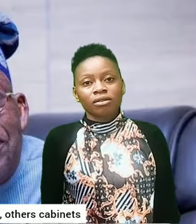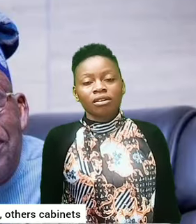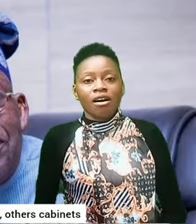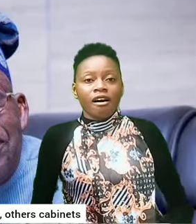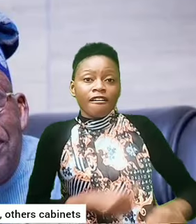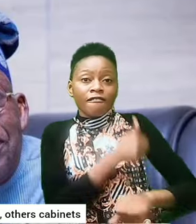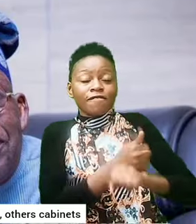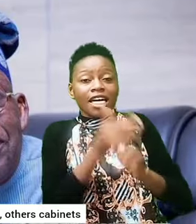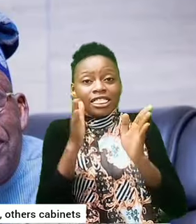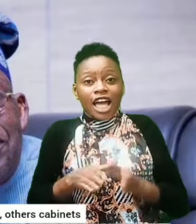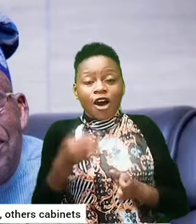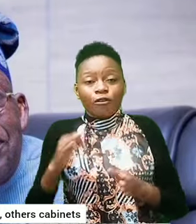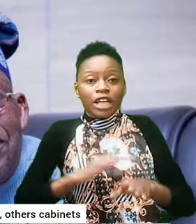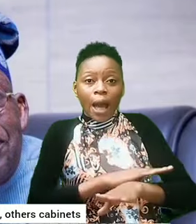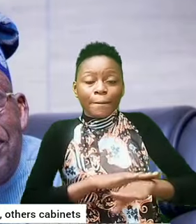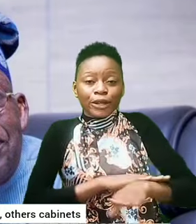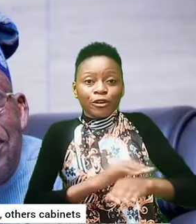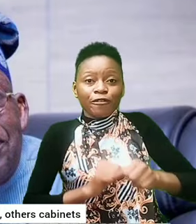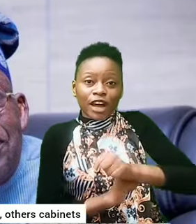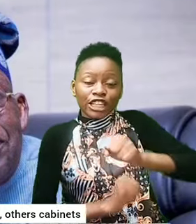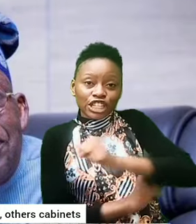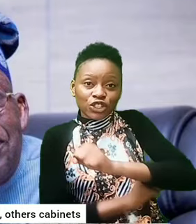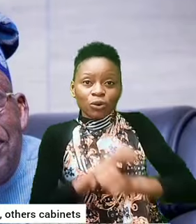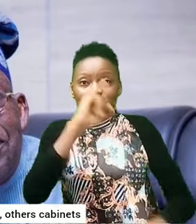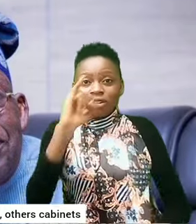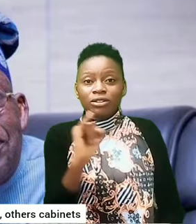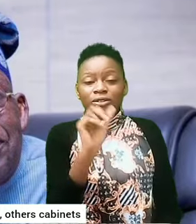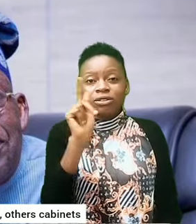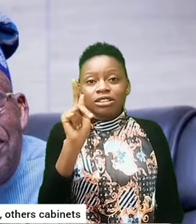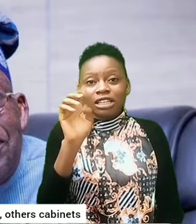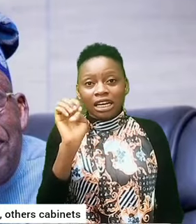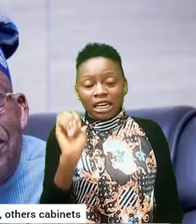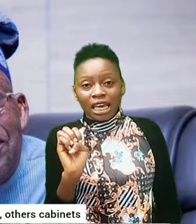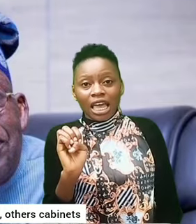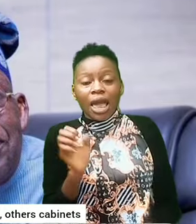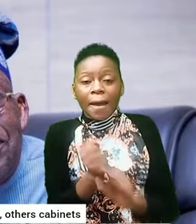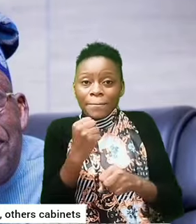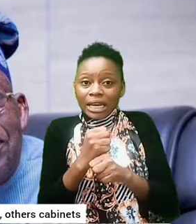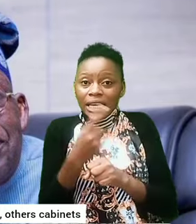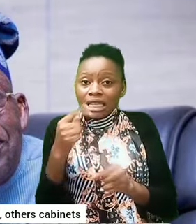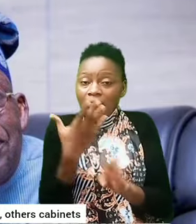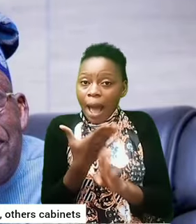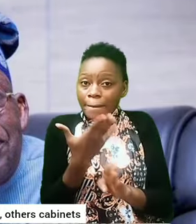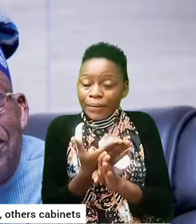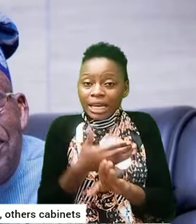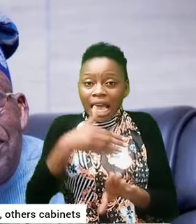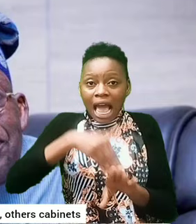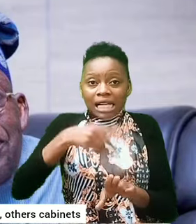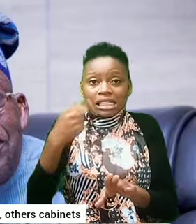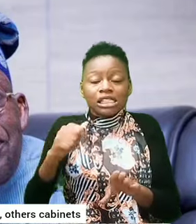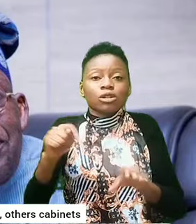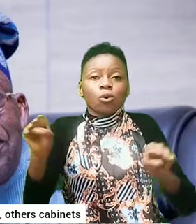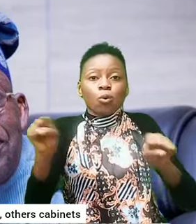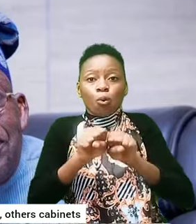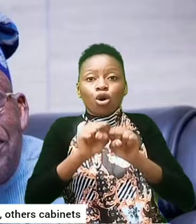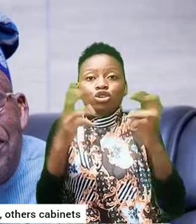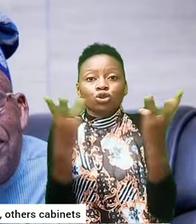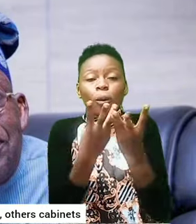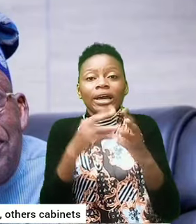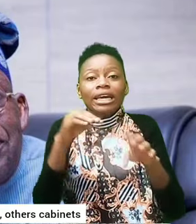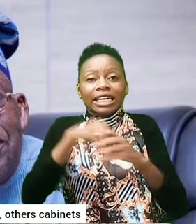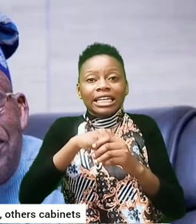Founder of the Albino Foundation, Jackie, made the appeal at the workshop